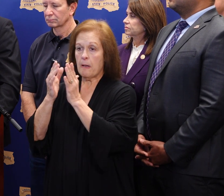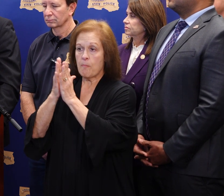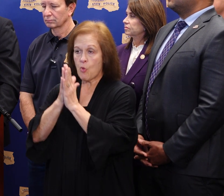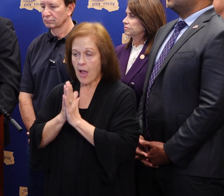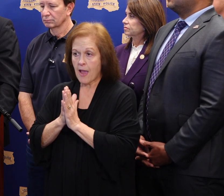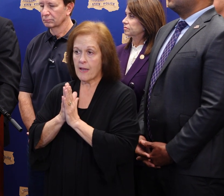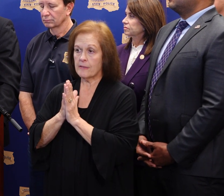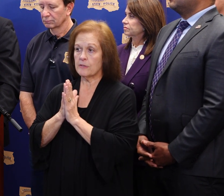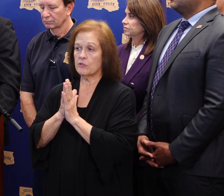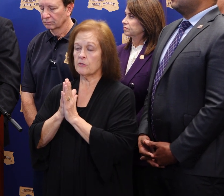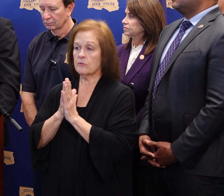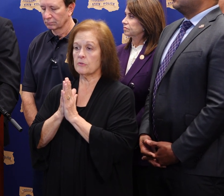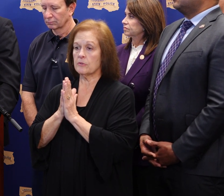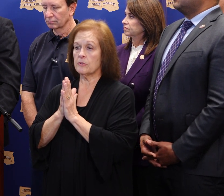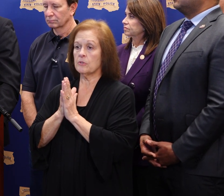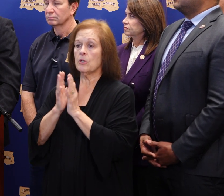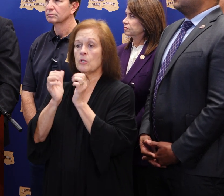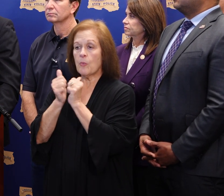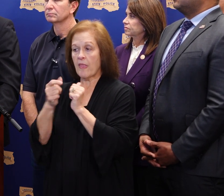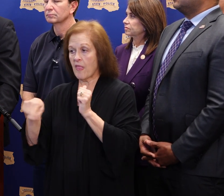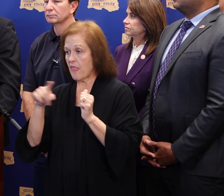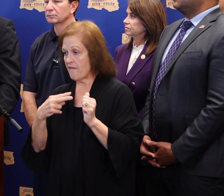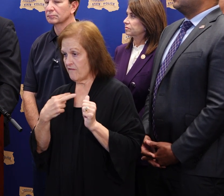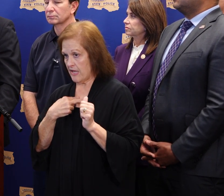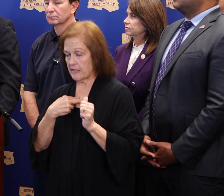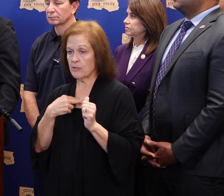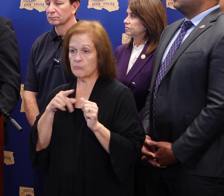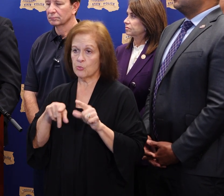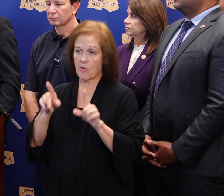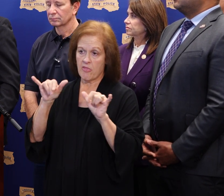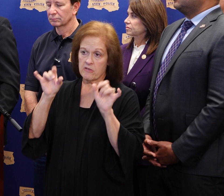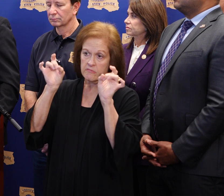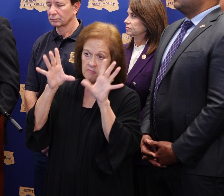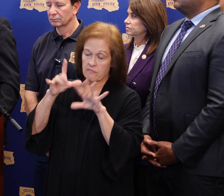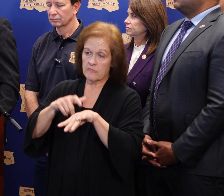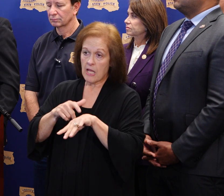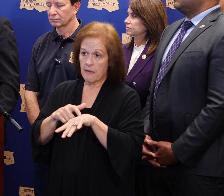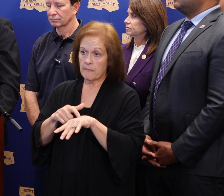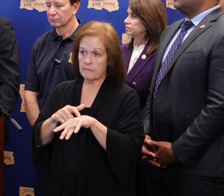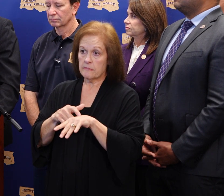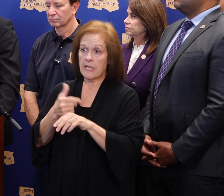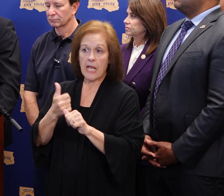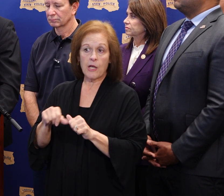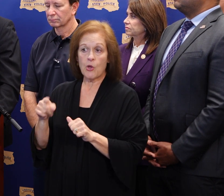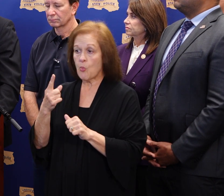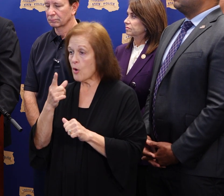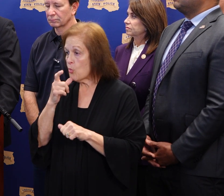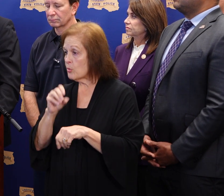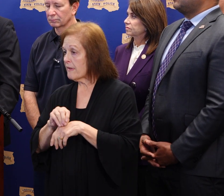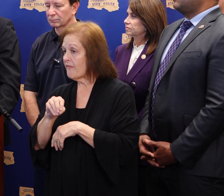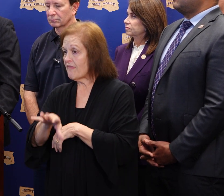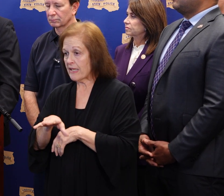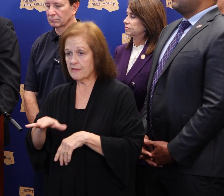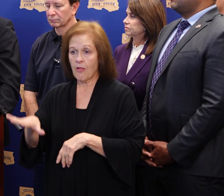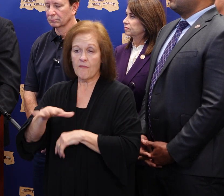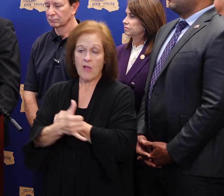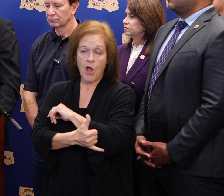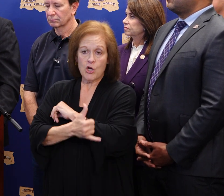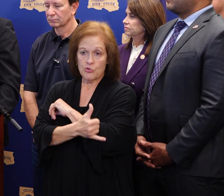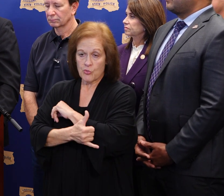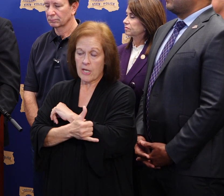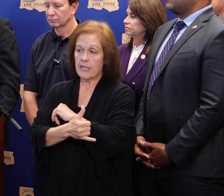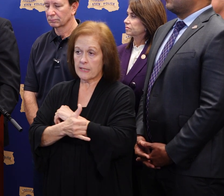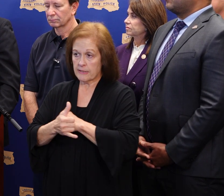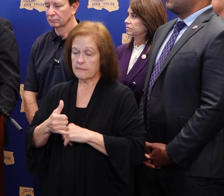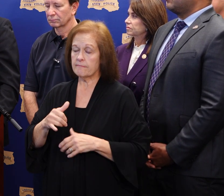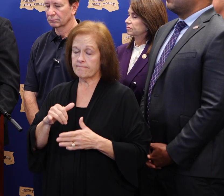are with the victims of this tragedy and everyone impacted across the country. They remain at the heart of